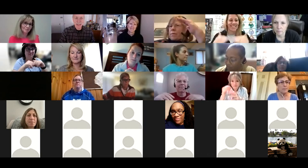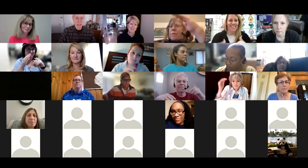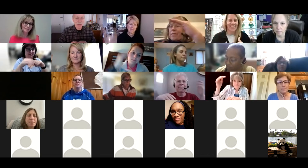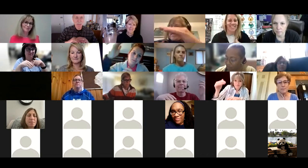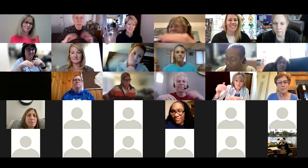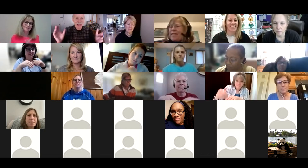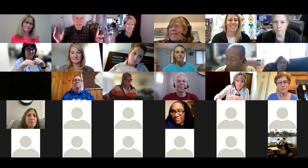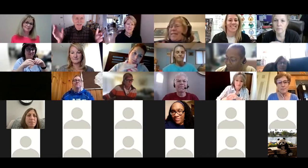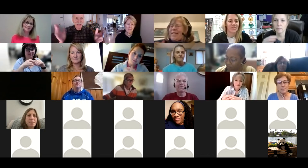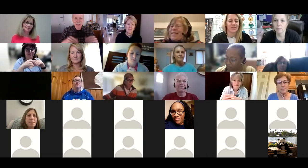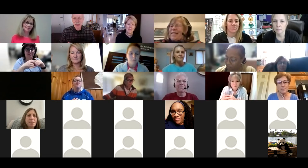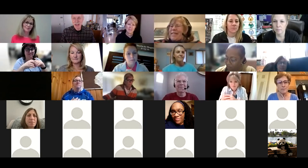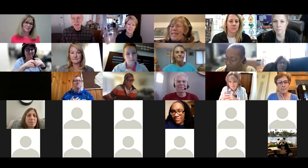it's going to be a mess. Go, Nancy.